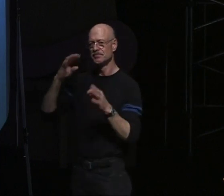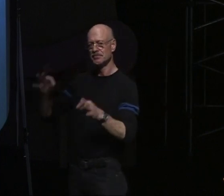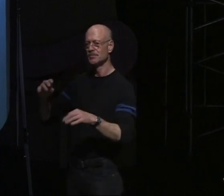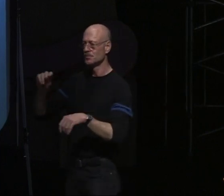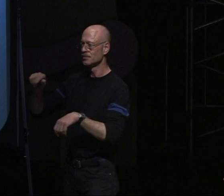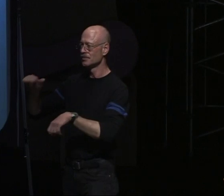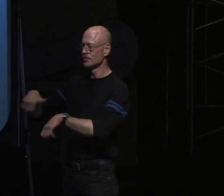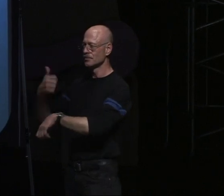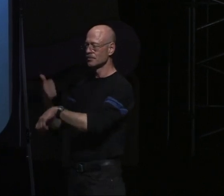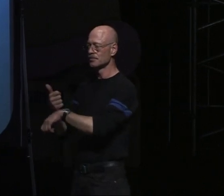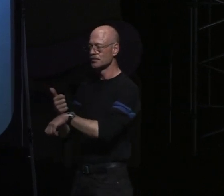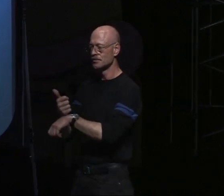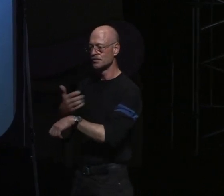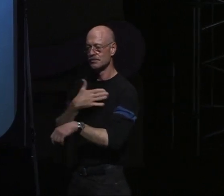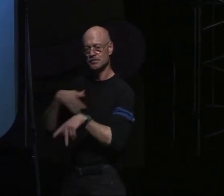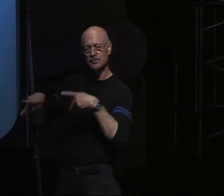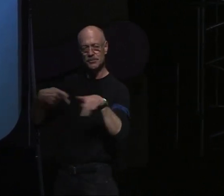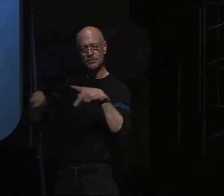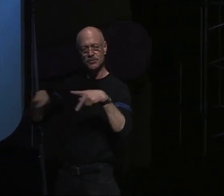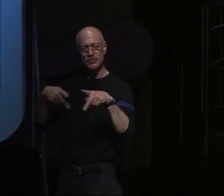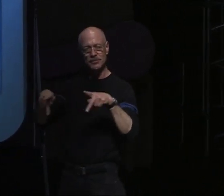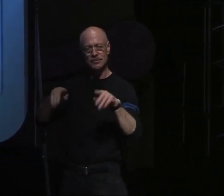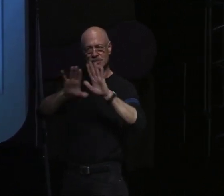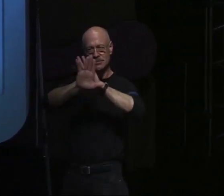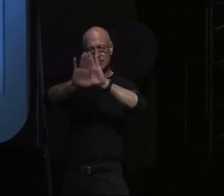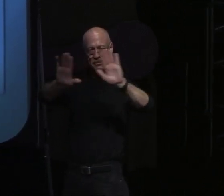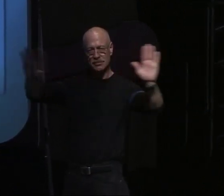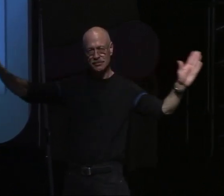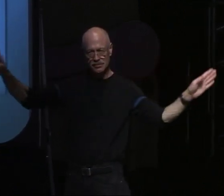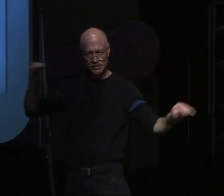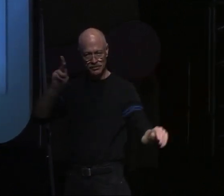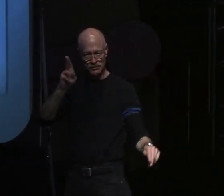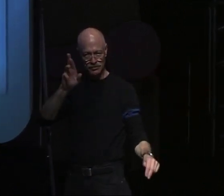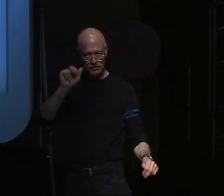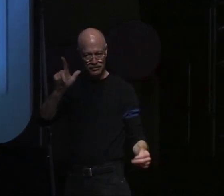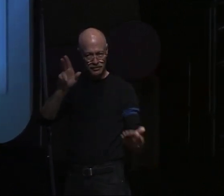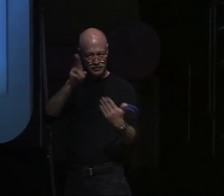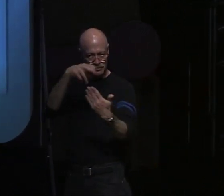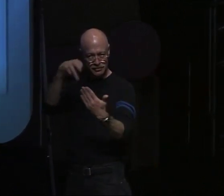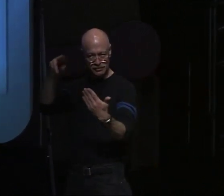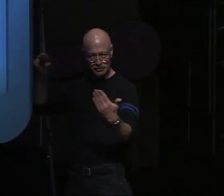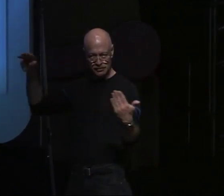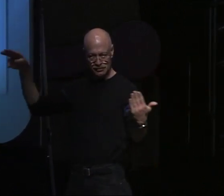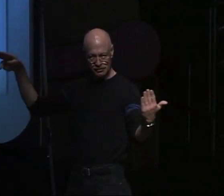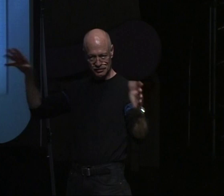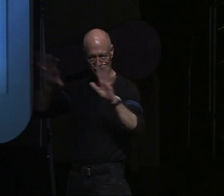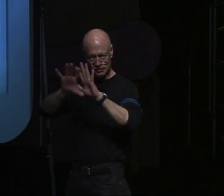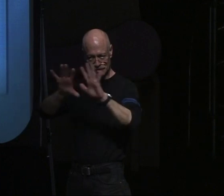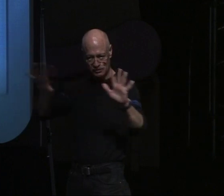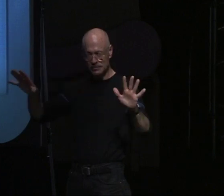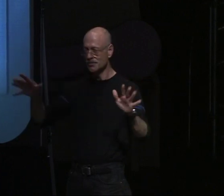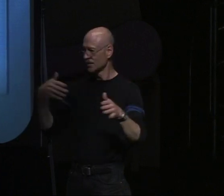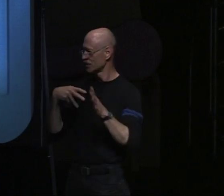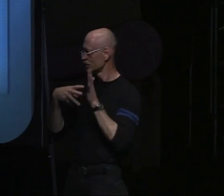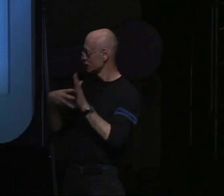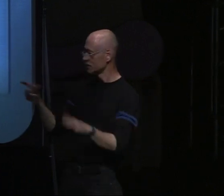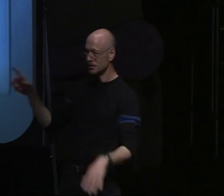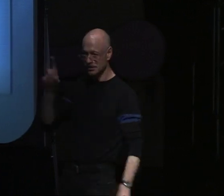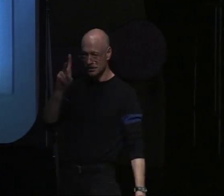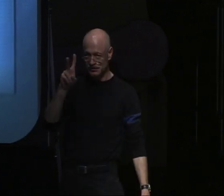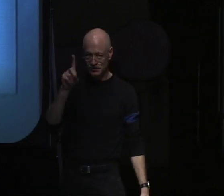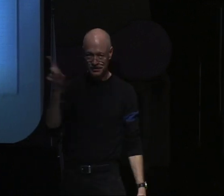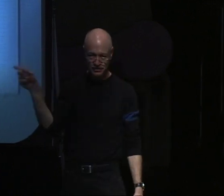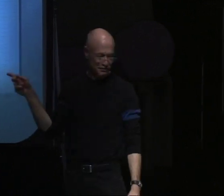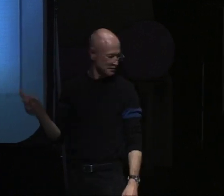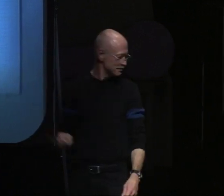I went to see that museum, and I had set up, planned a party in which it had an